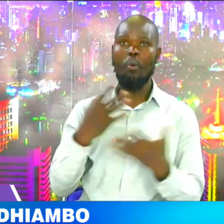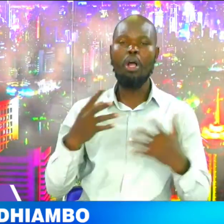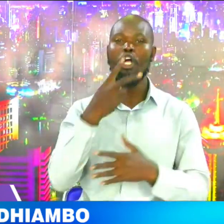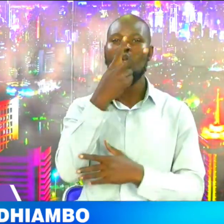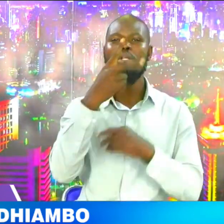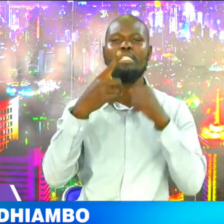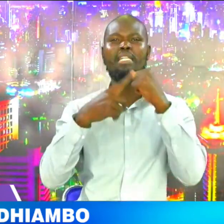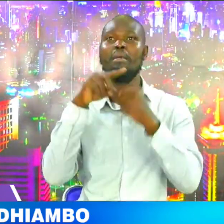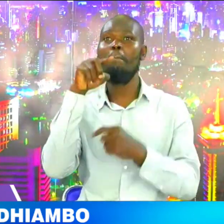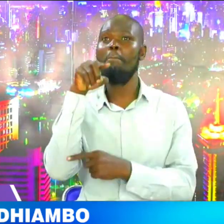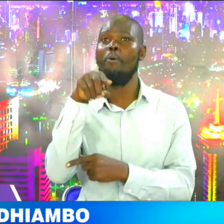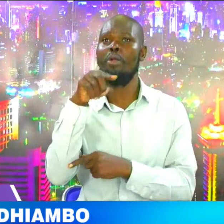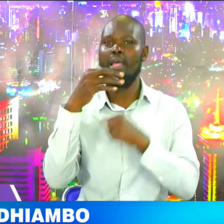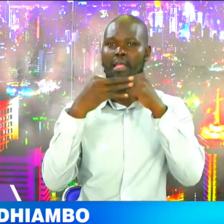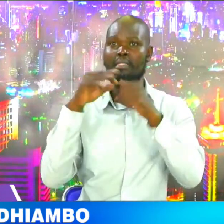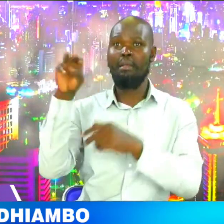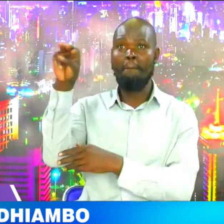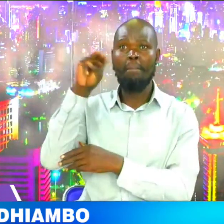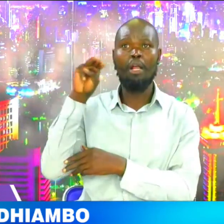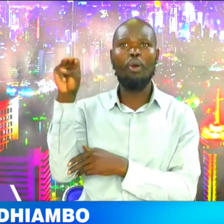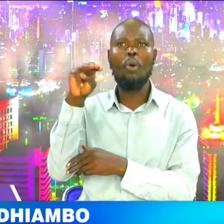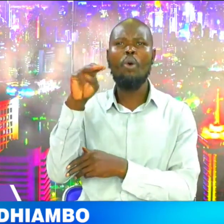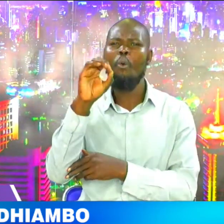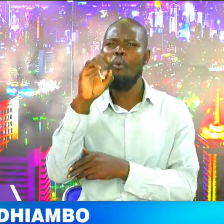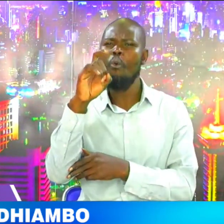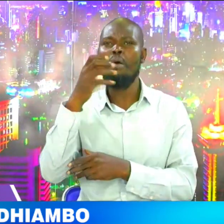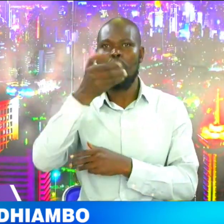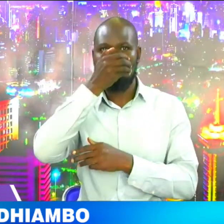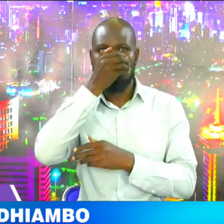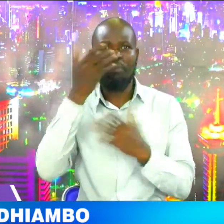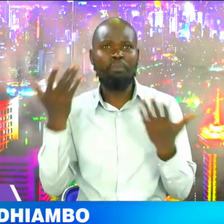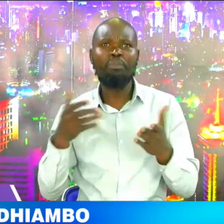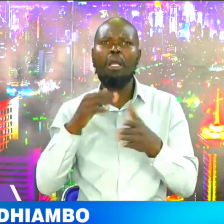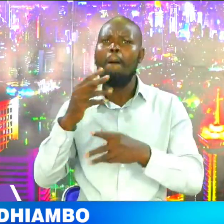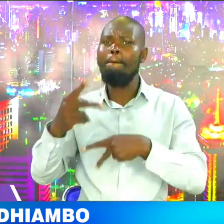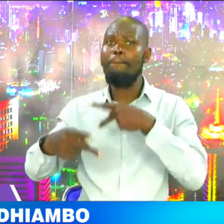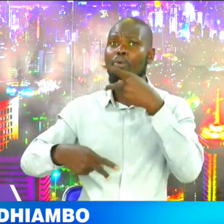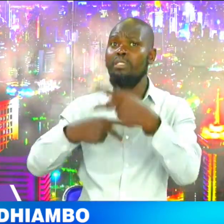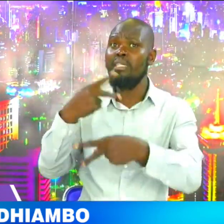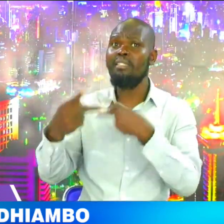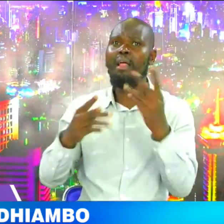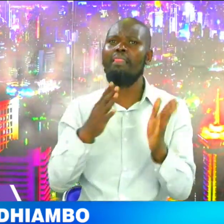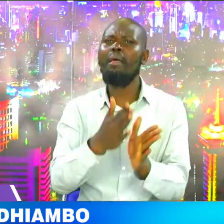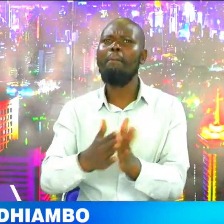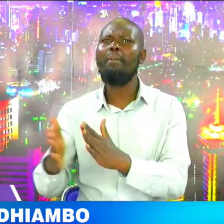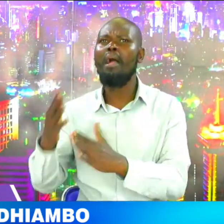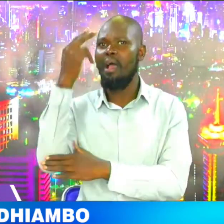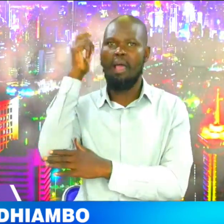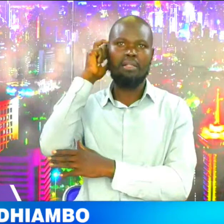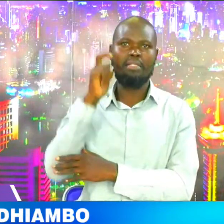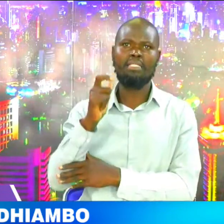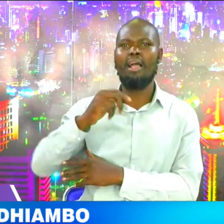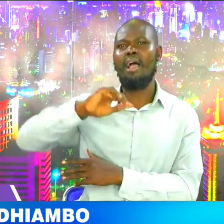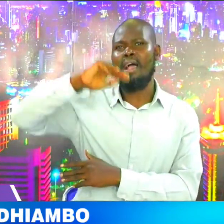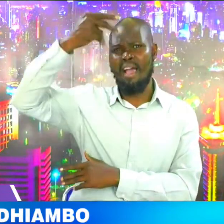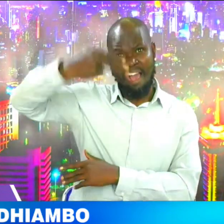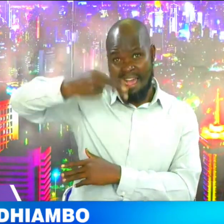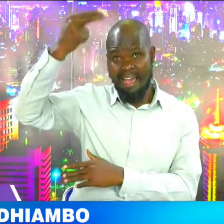On to our next news item. United States Agency of International Development,